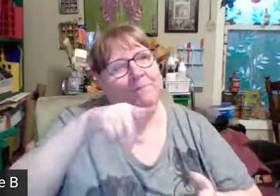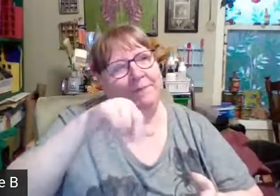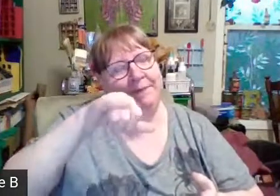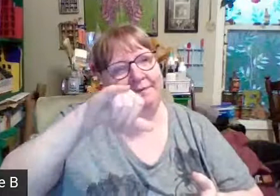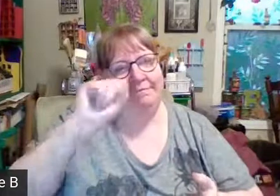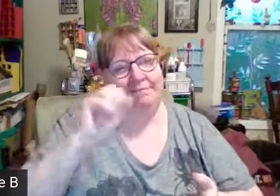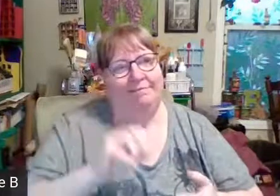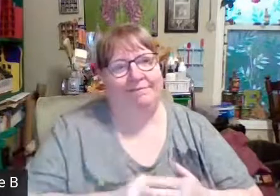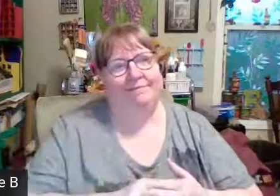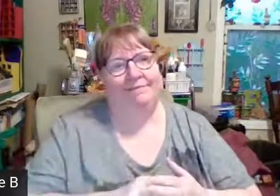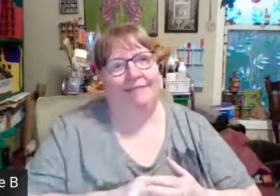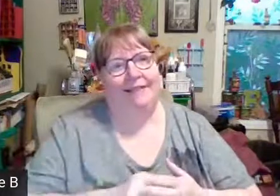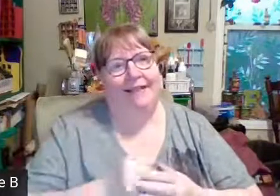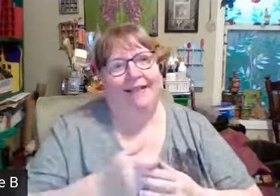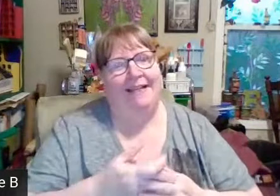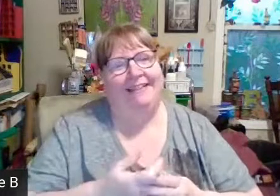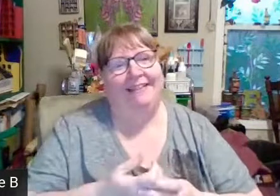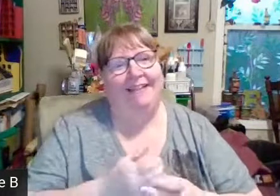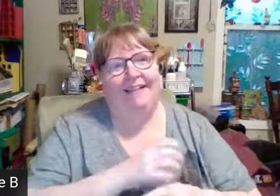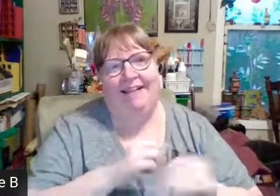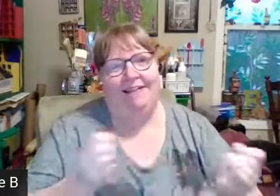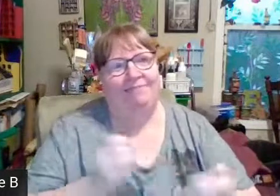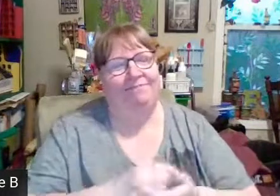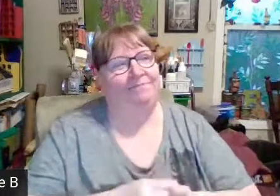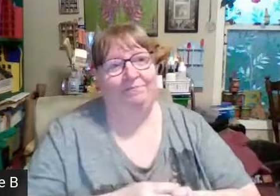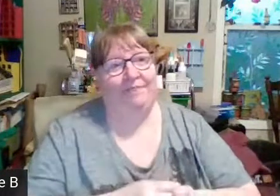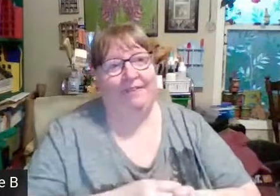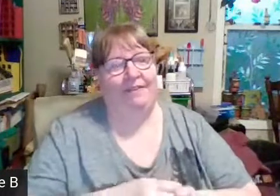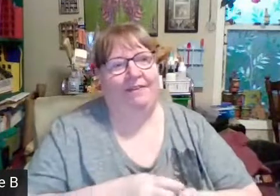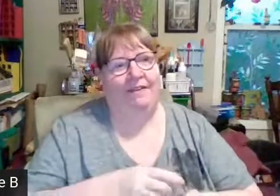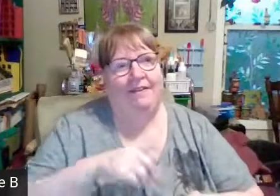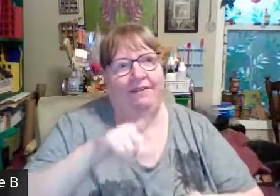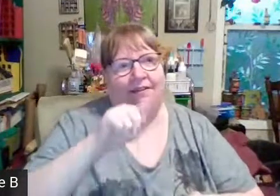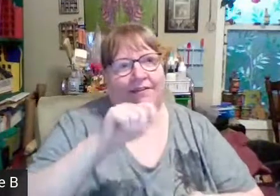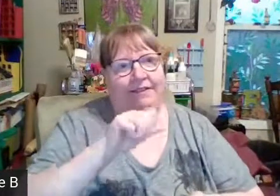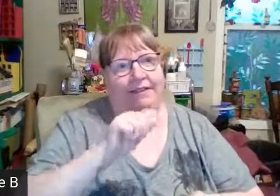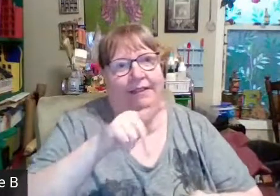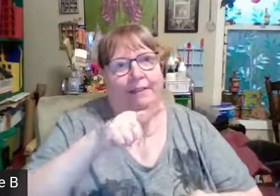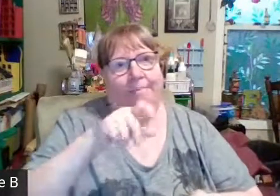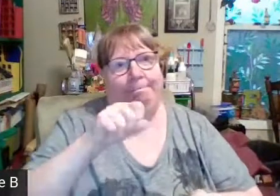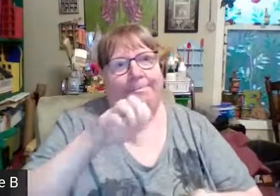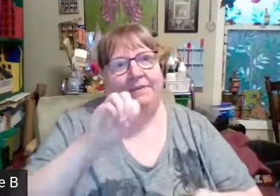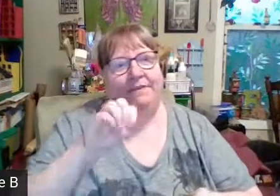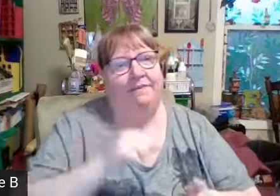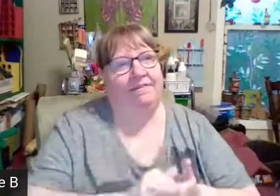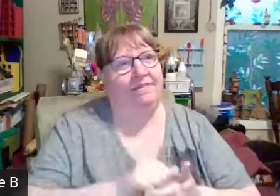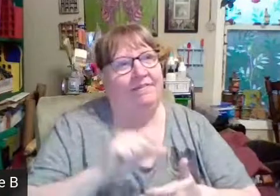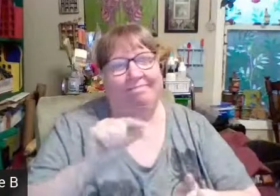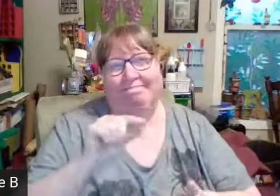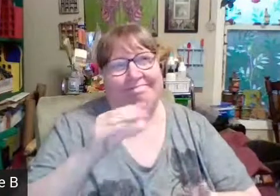a tape gun and that's all you've got. Well, if we haven't got them in donations, that's really tough for us to get for